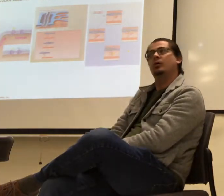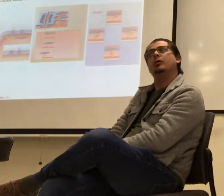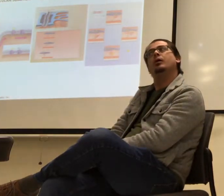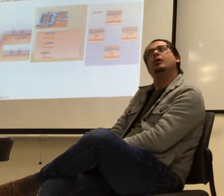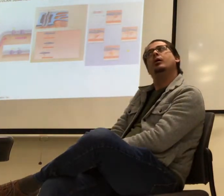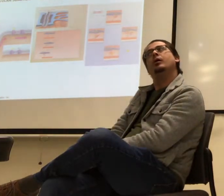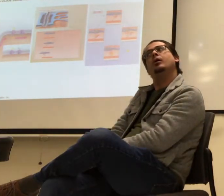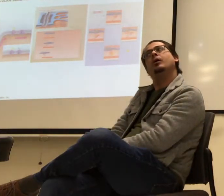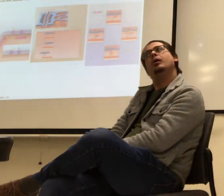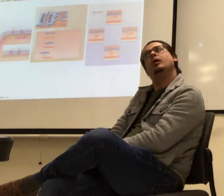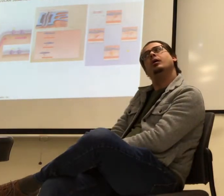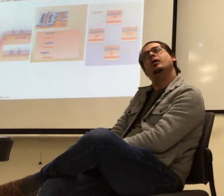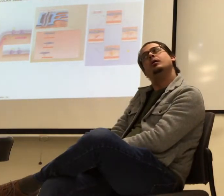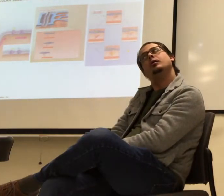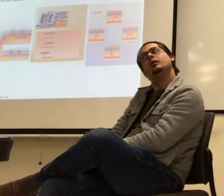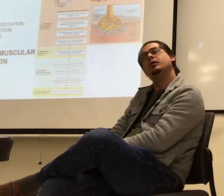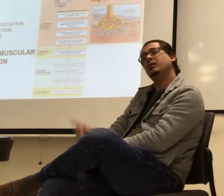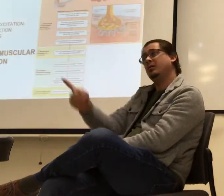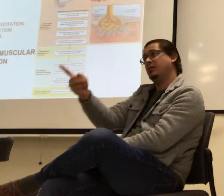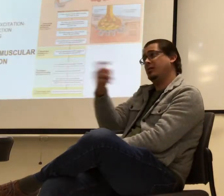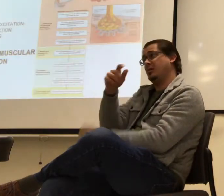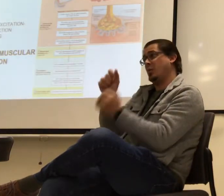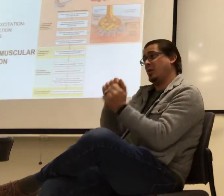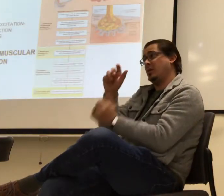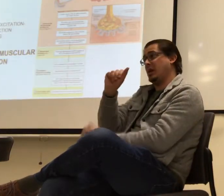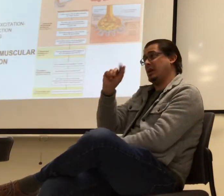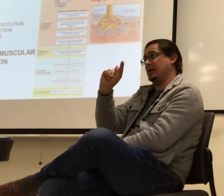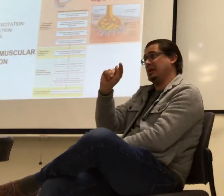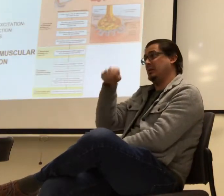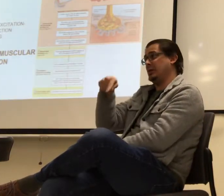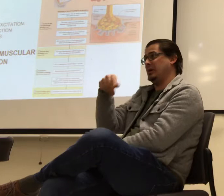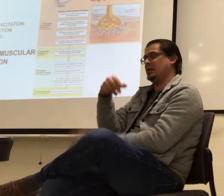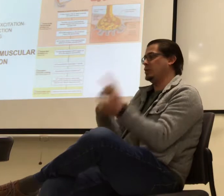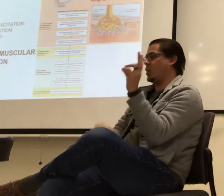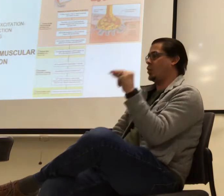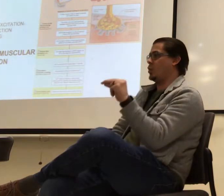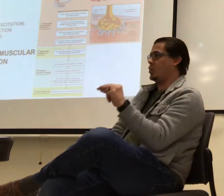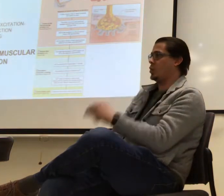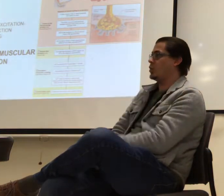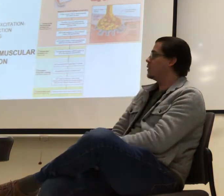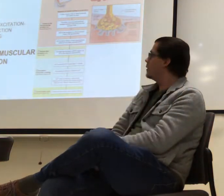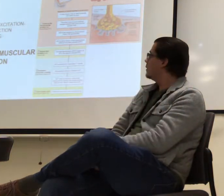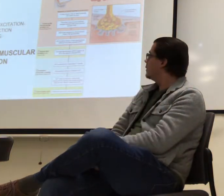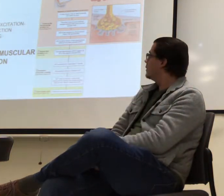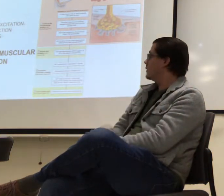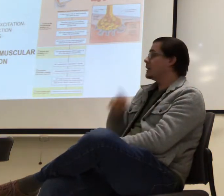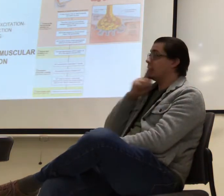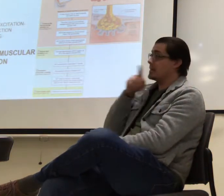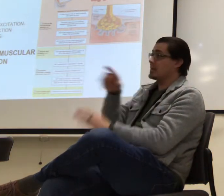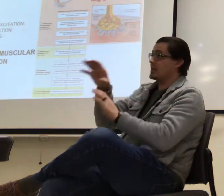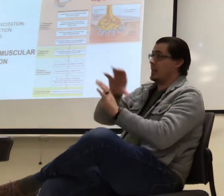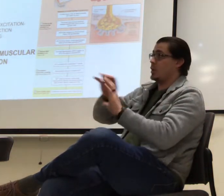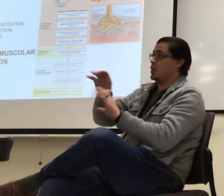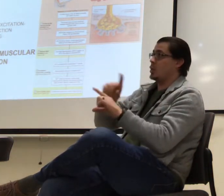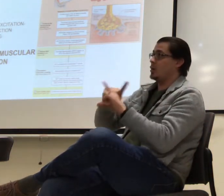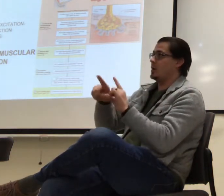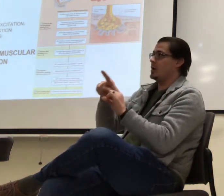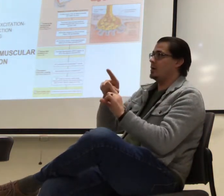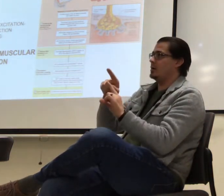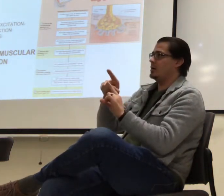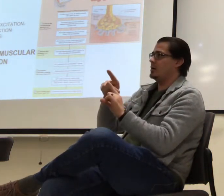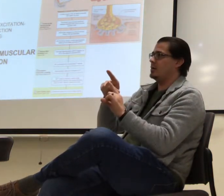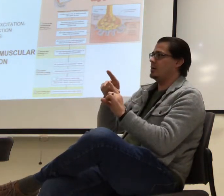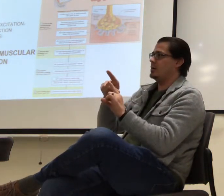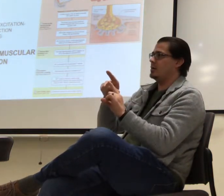Would it be an ATP? No. The excitation is a chemical, but I'm not. What are we talking